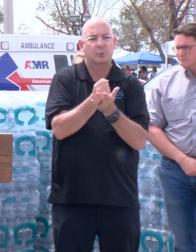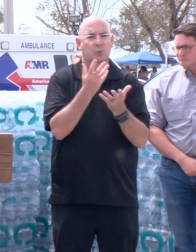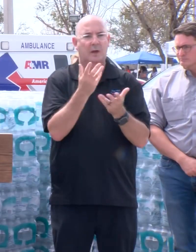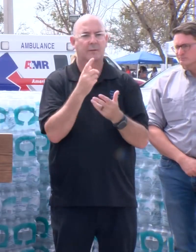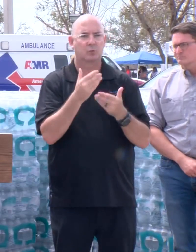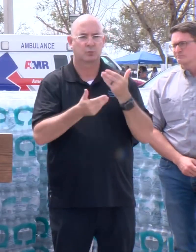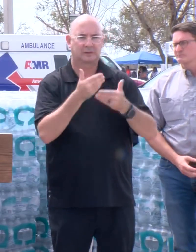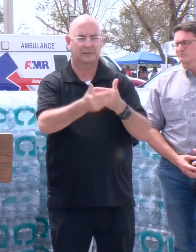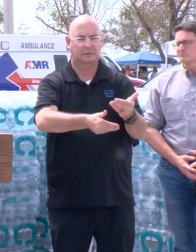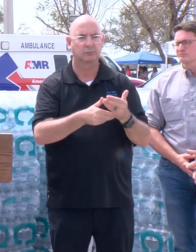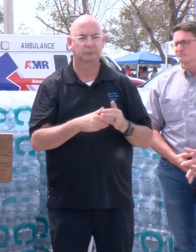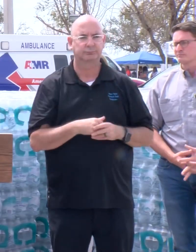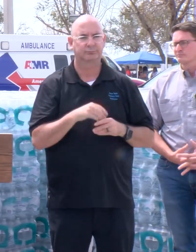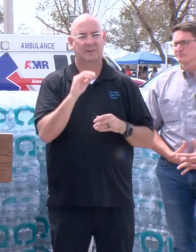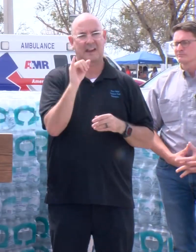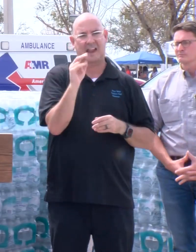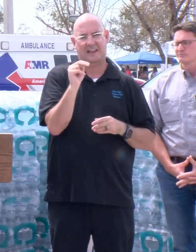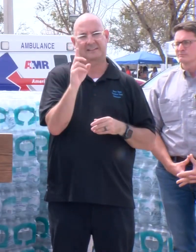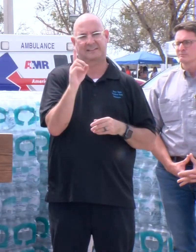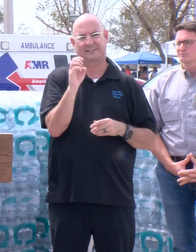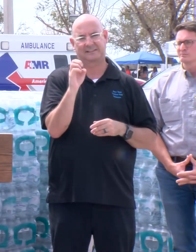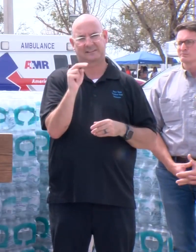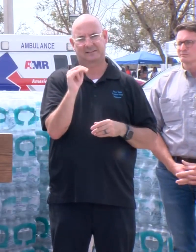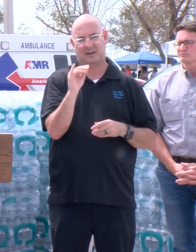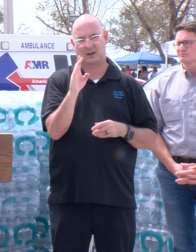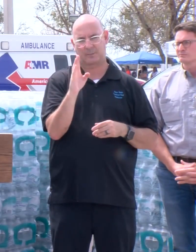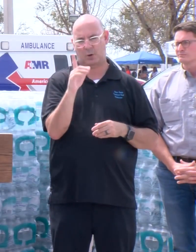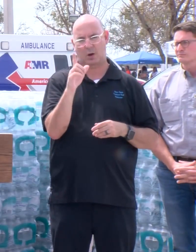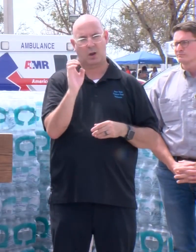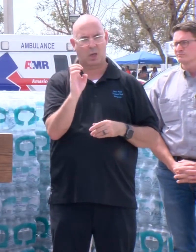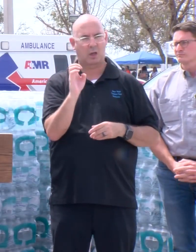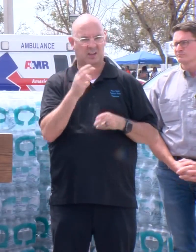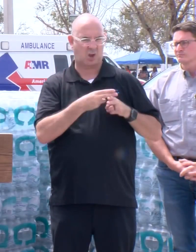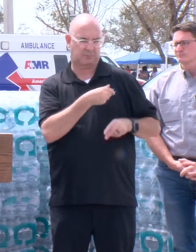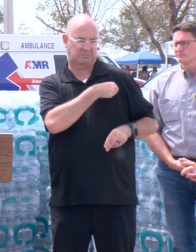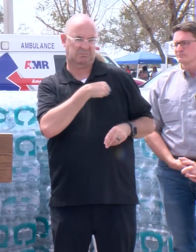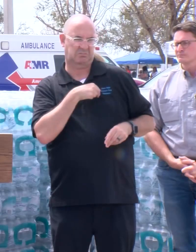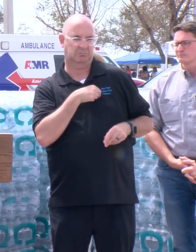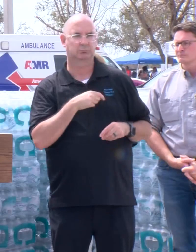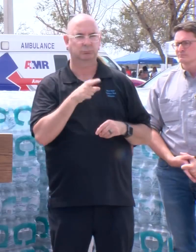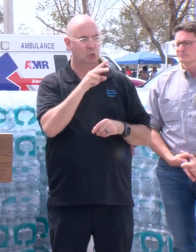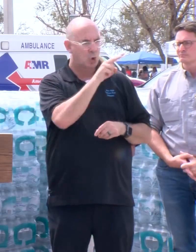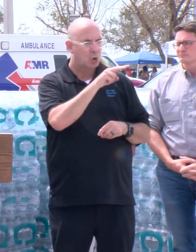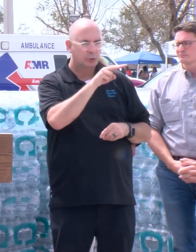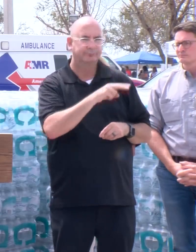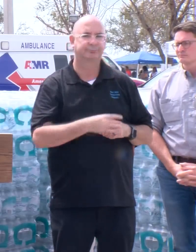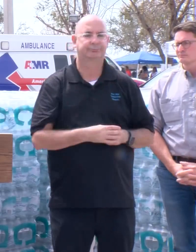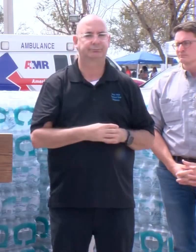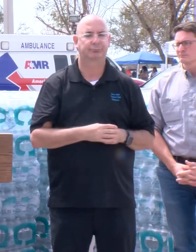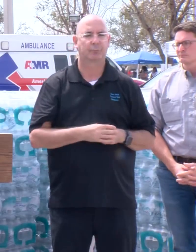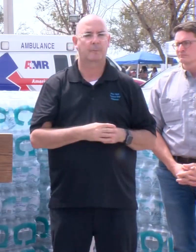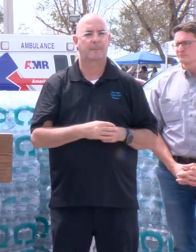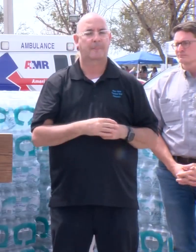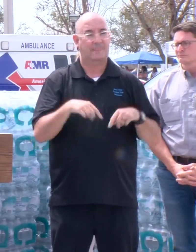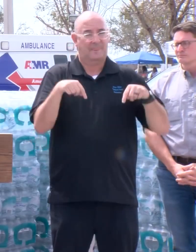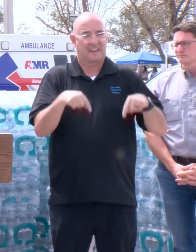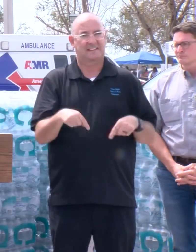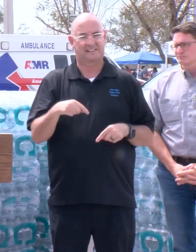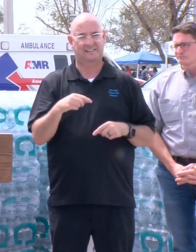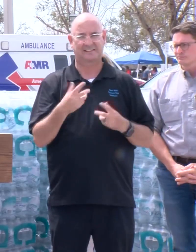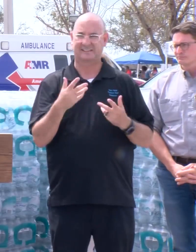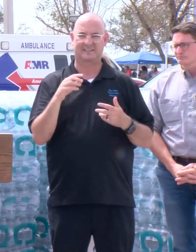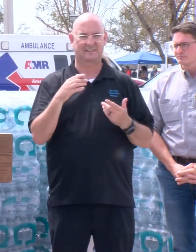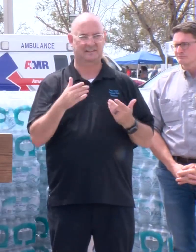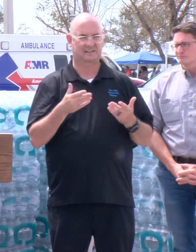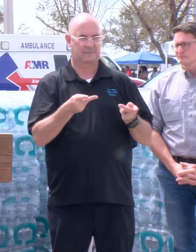being here and helping you guys navigate that. This particular site in the coming days, obviously working in a parking lot is not